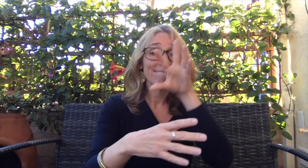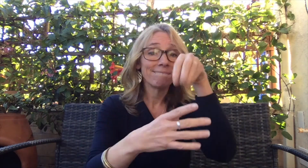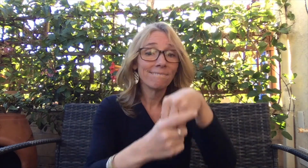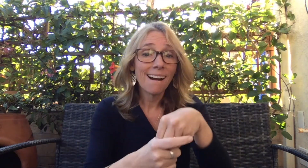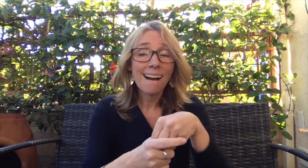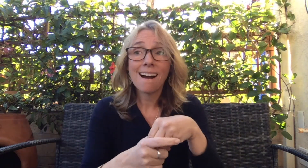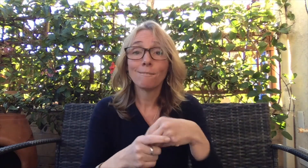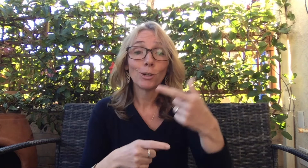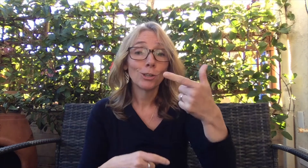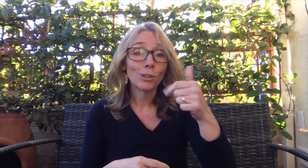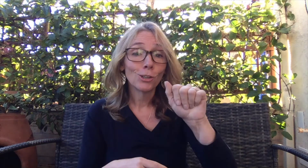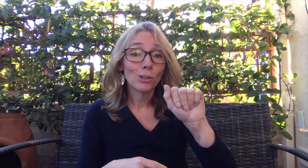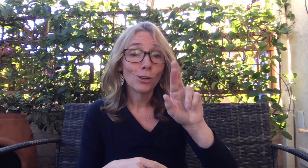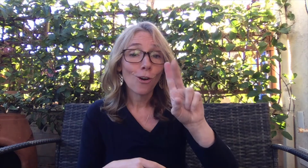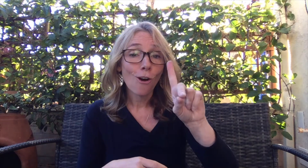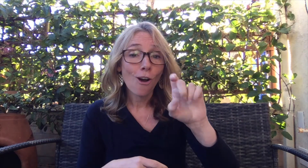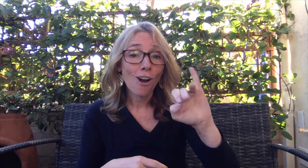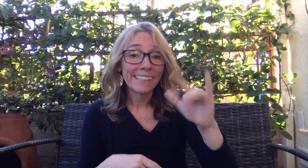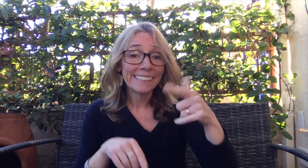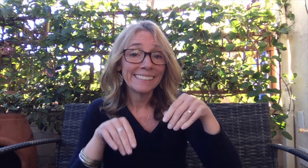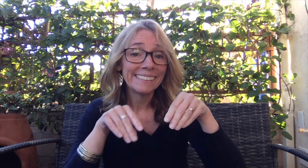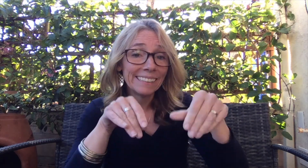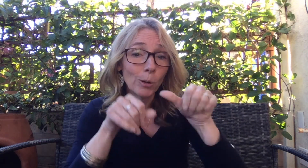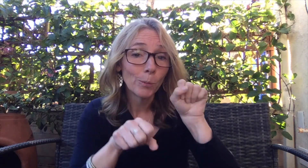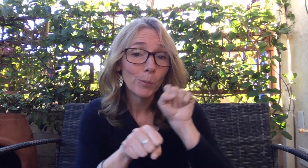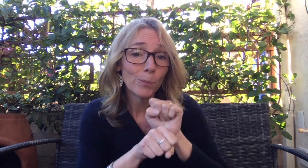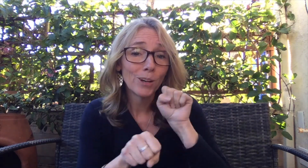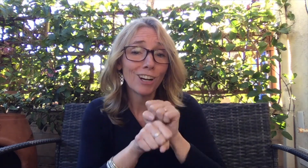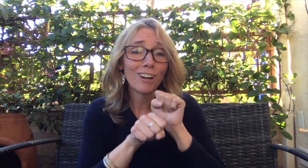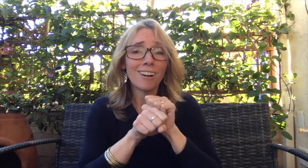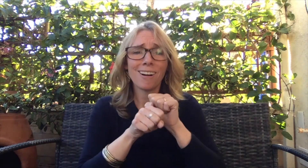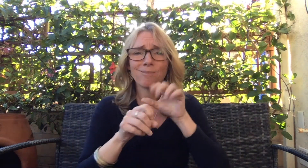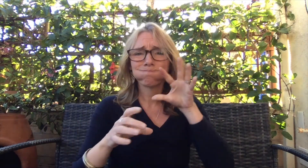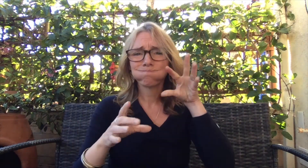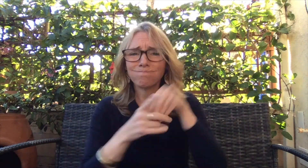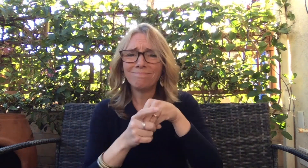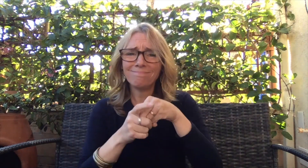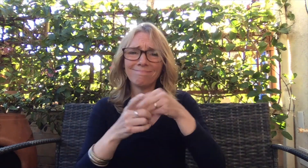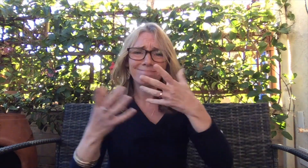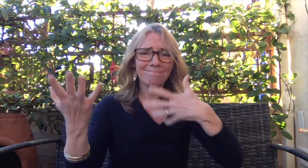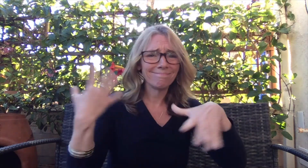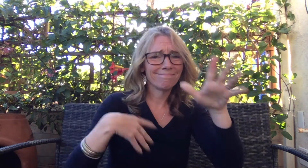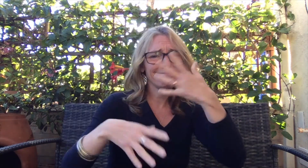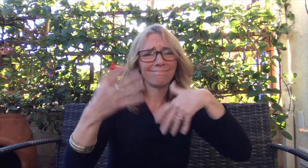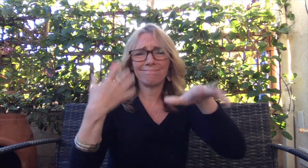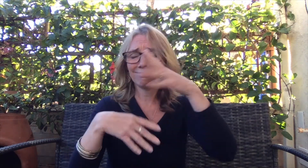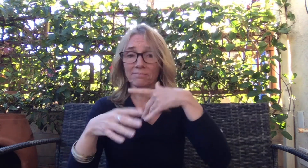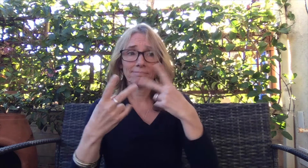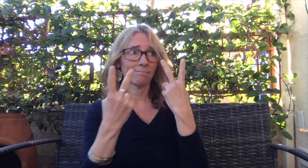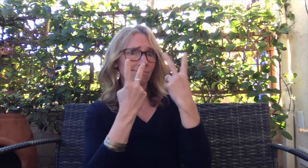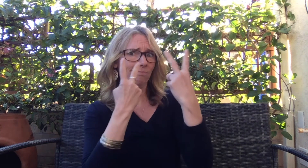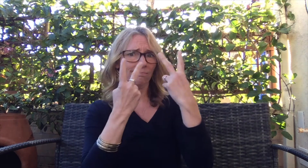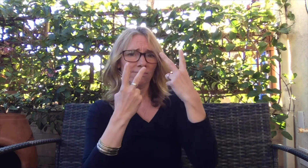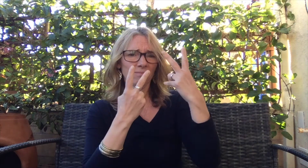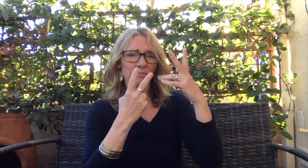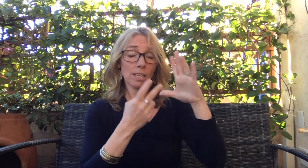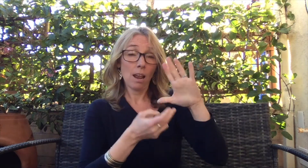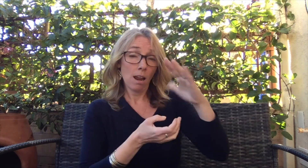the house with parents, maybe gardening, getting your children